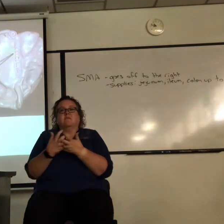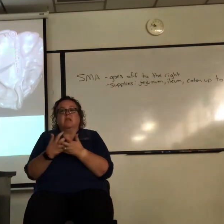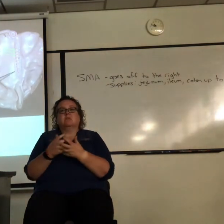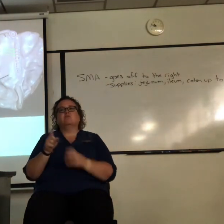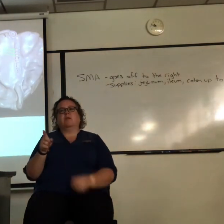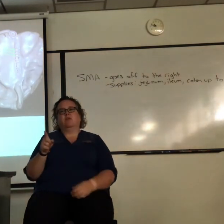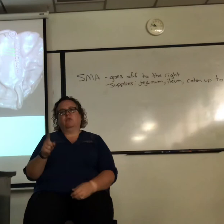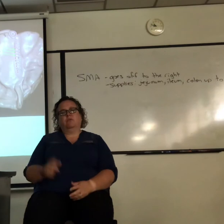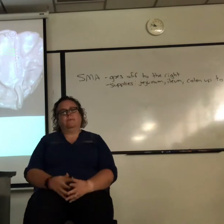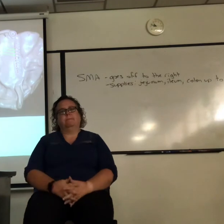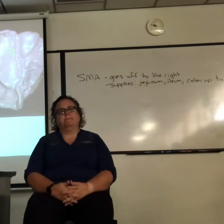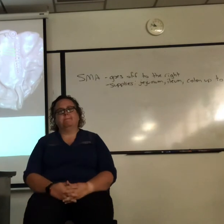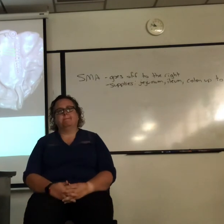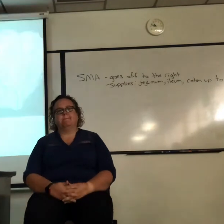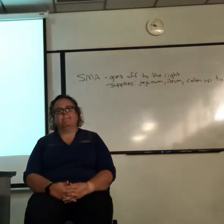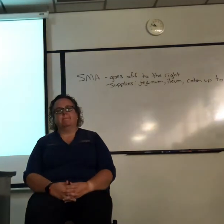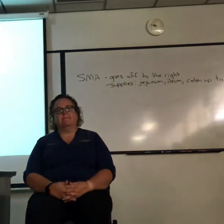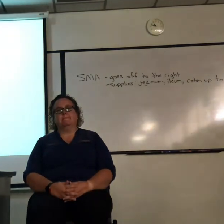there.